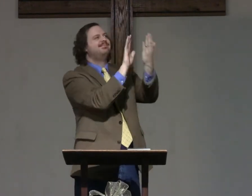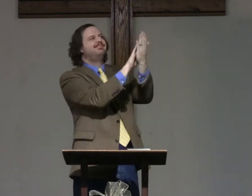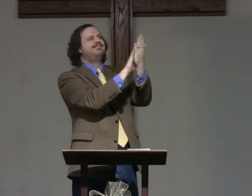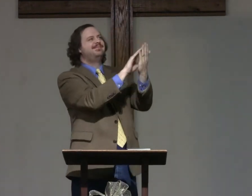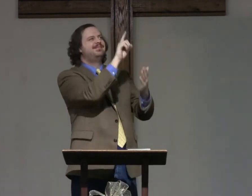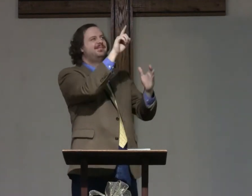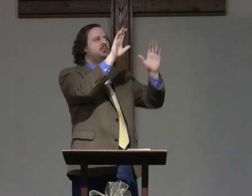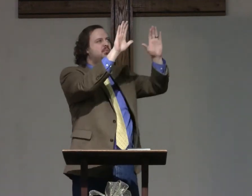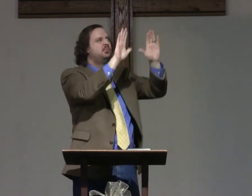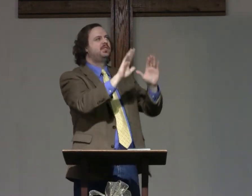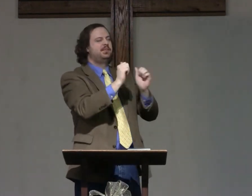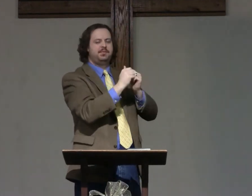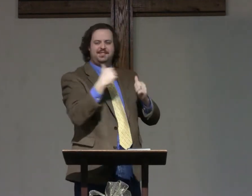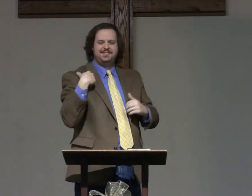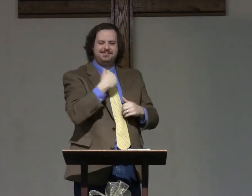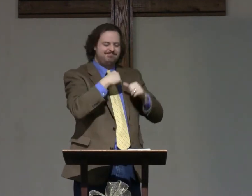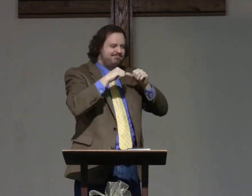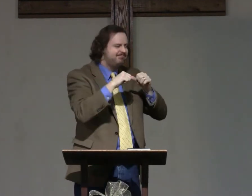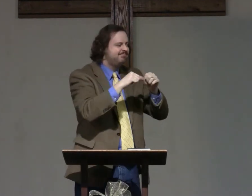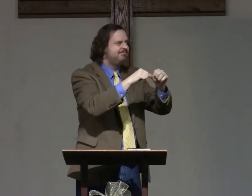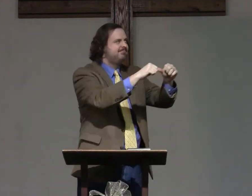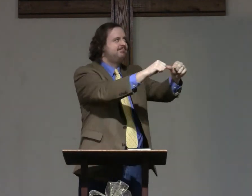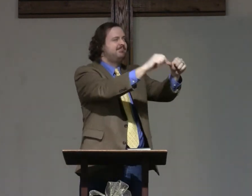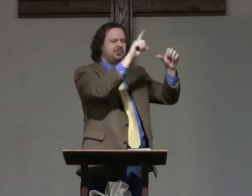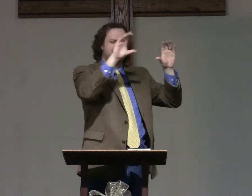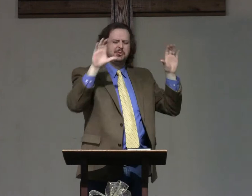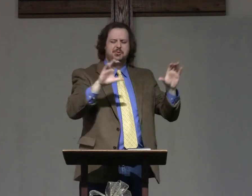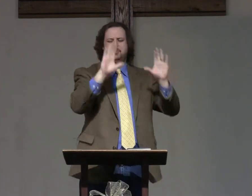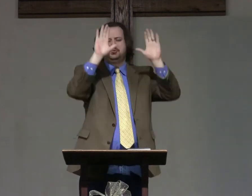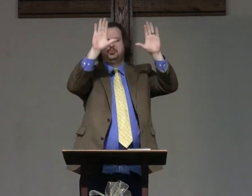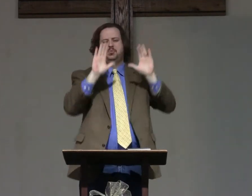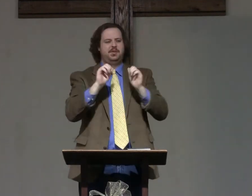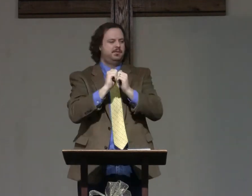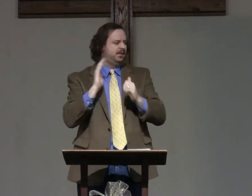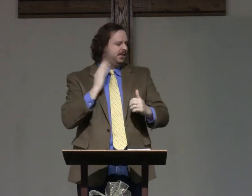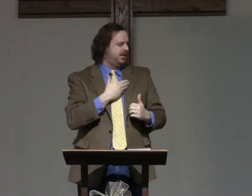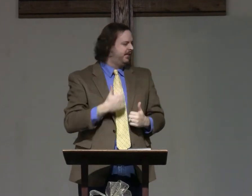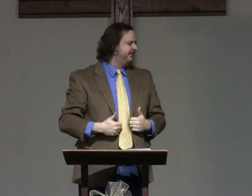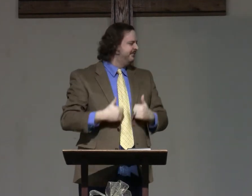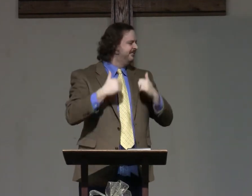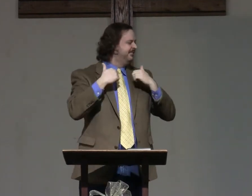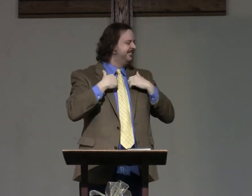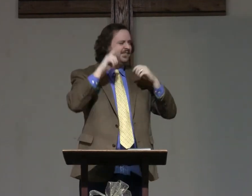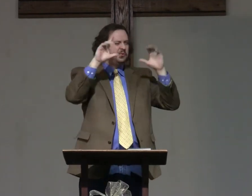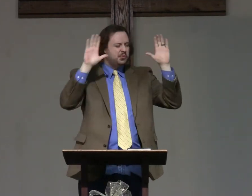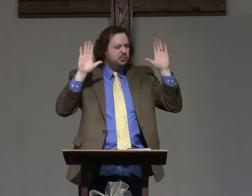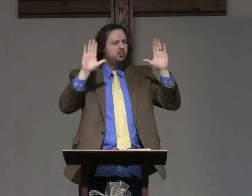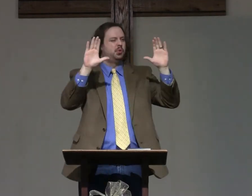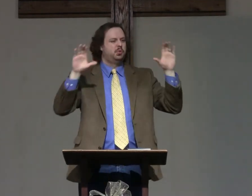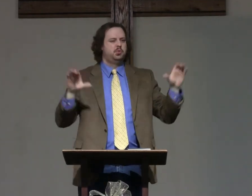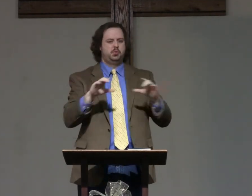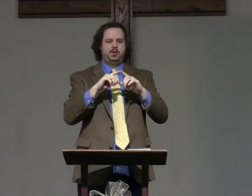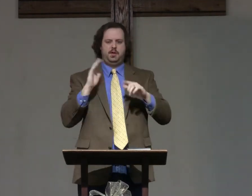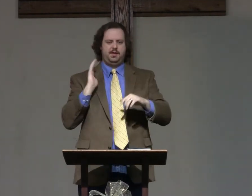throughout the year. Praise God, because he's been so wonderful to us, and he's done wonderful things with our lives.